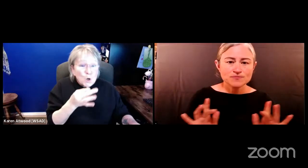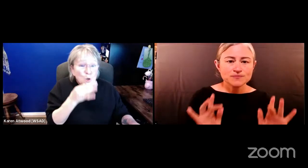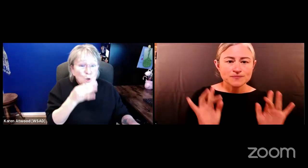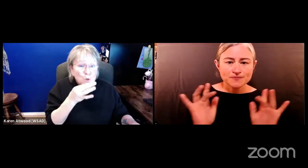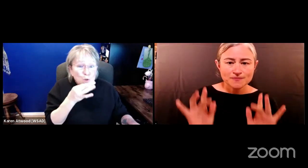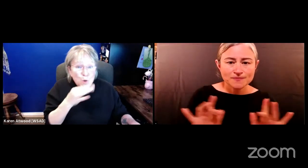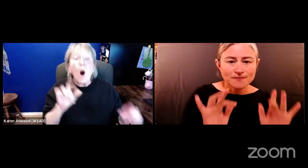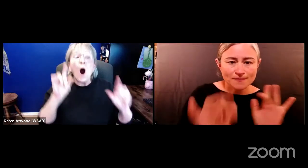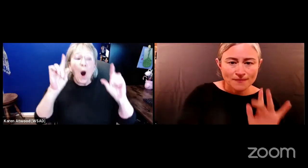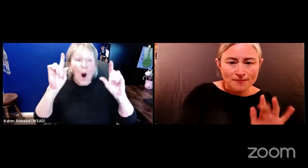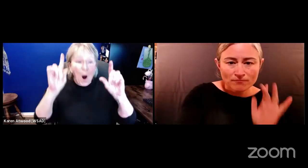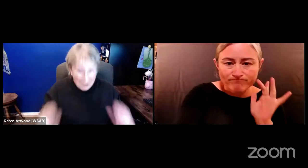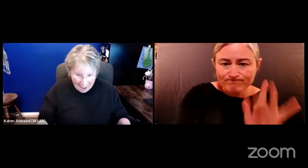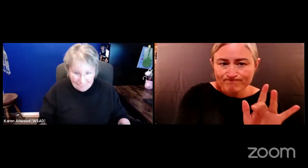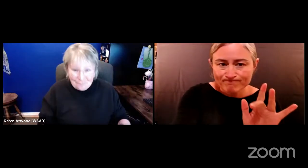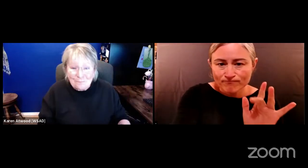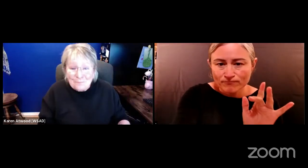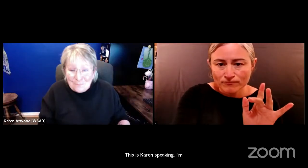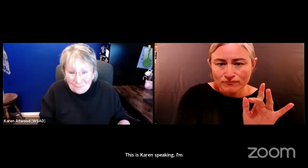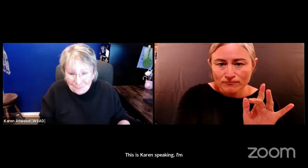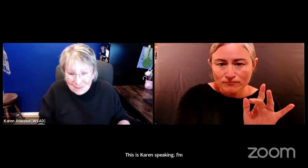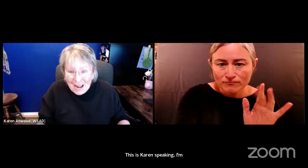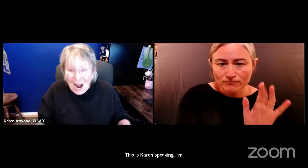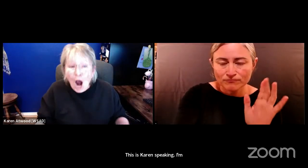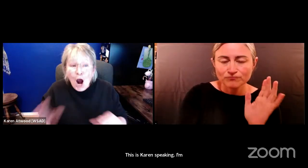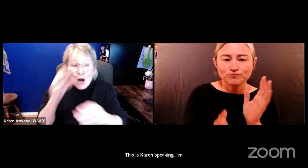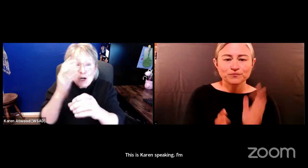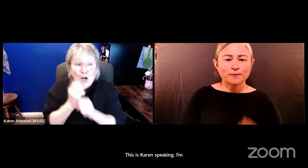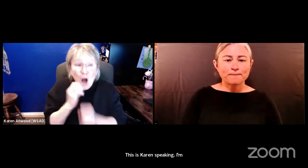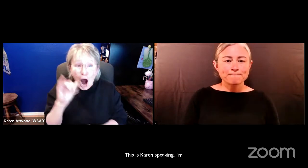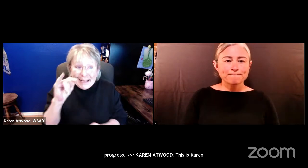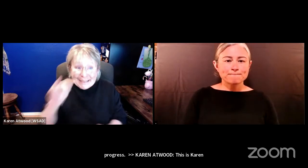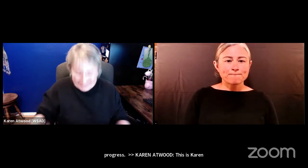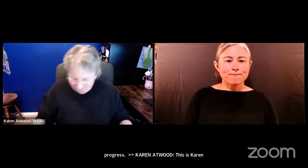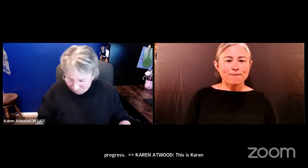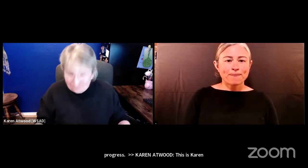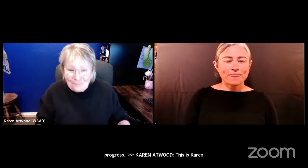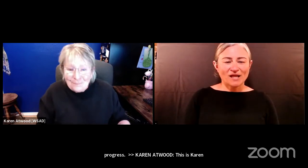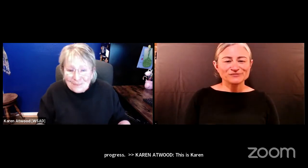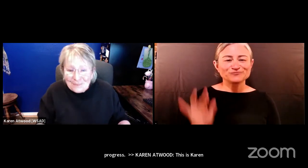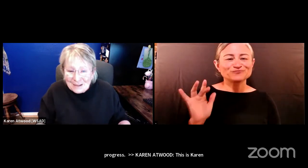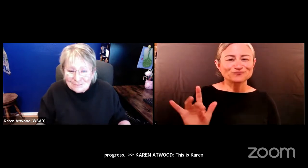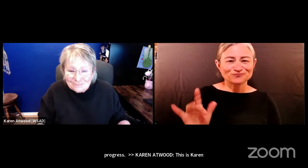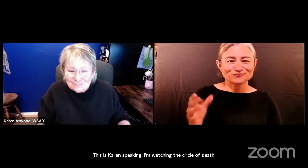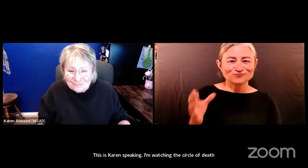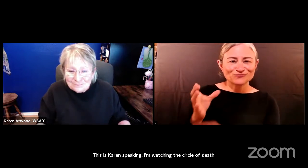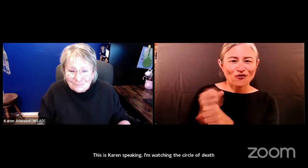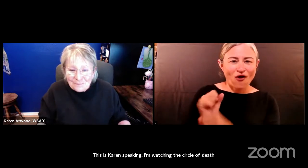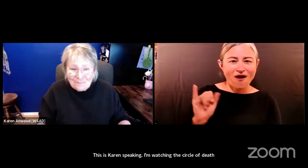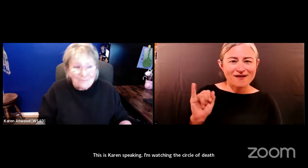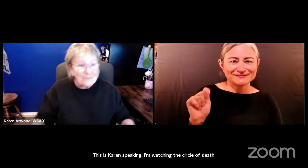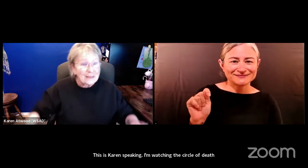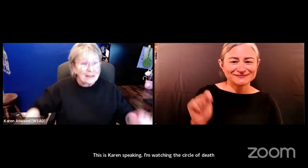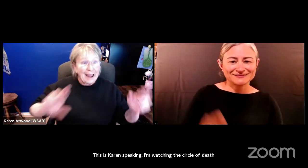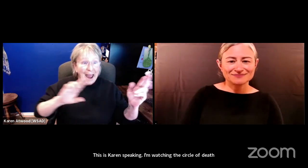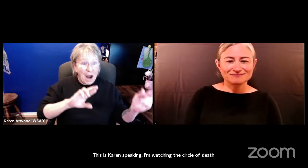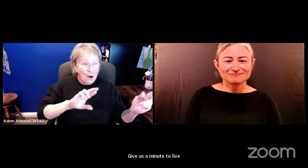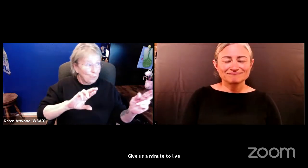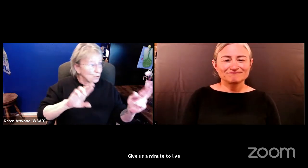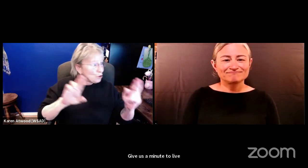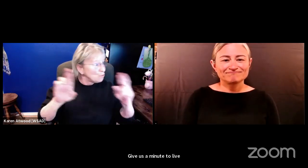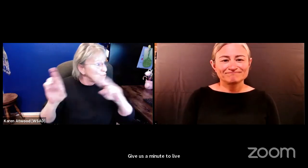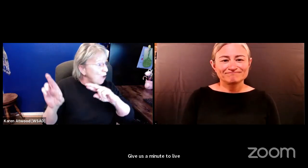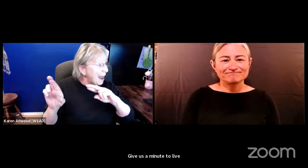This is Karen speaking. I'm watching the circle of death. Give us a minute to live stream. Okay, I